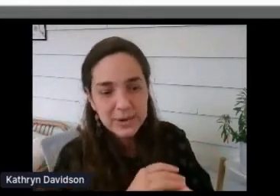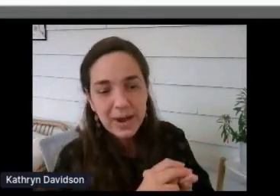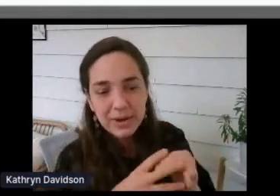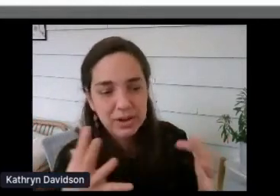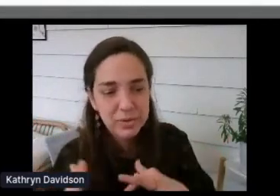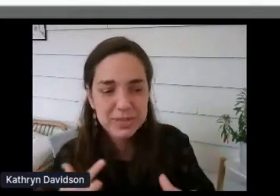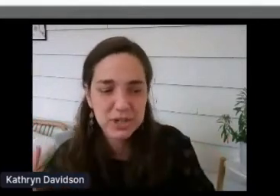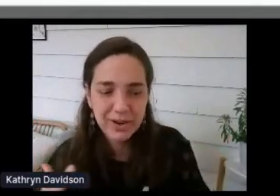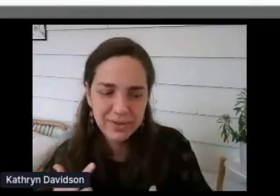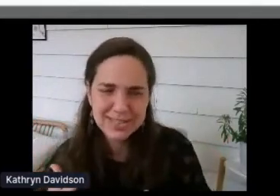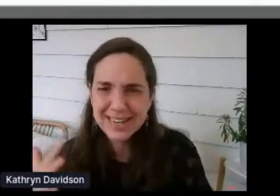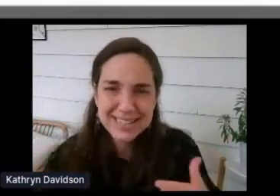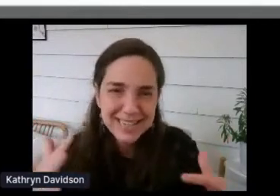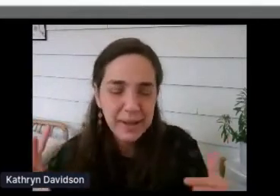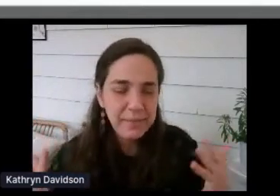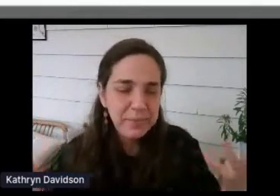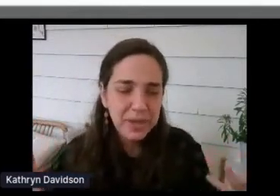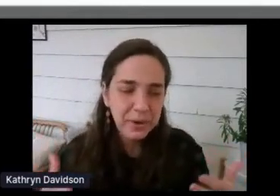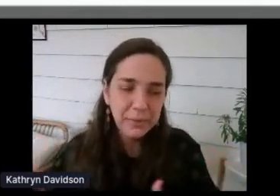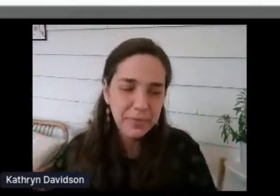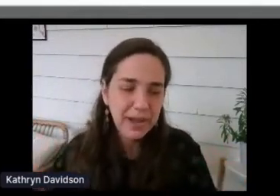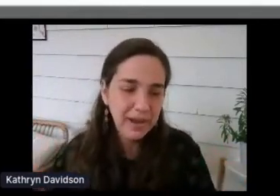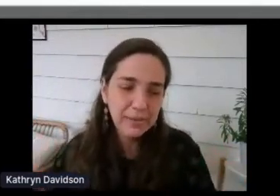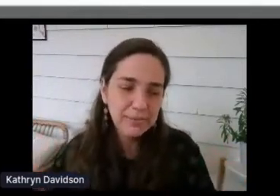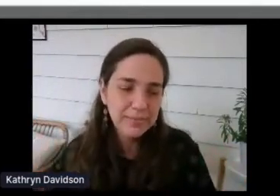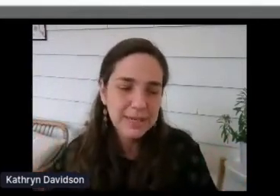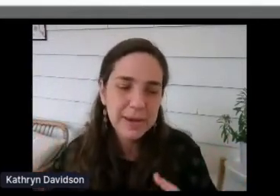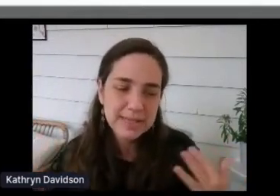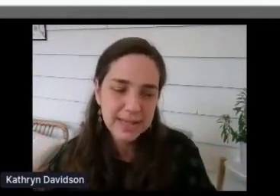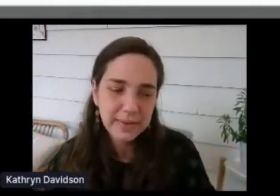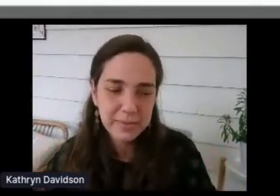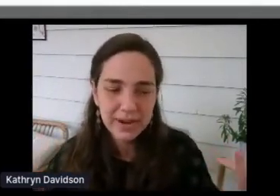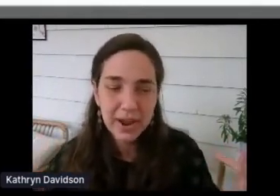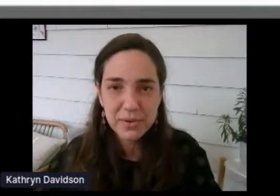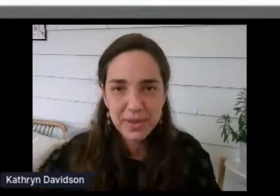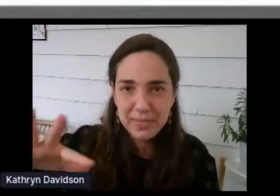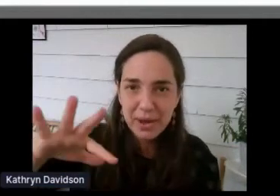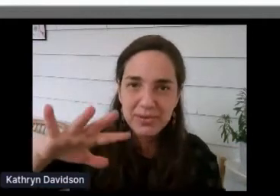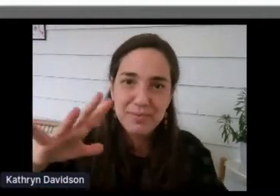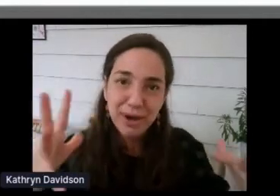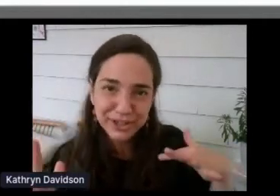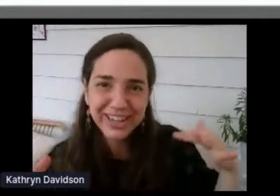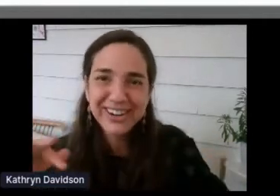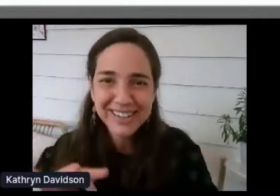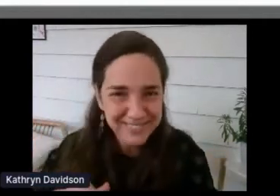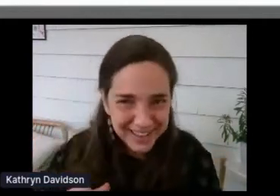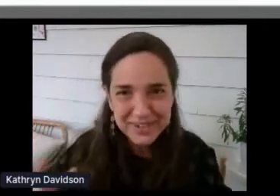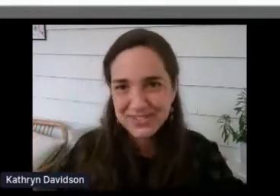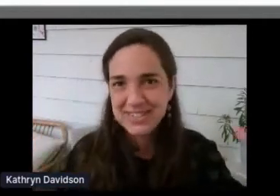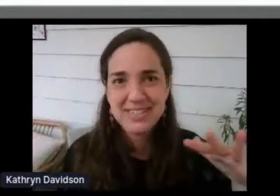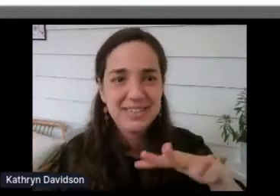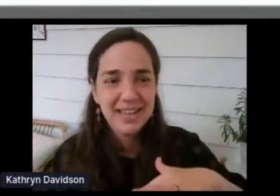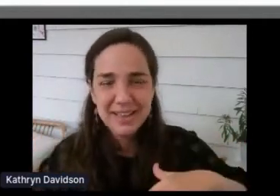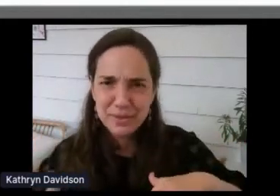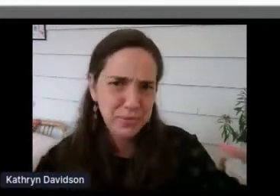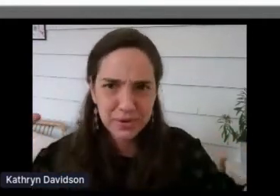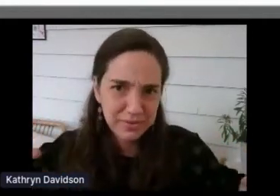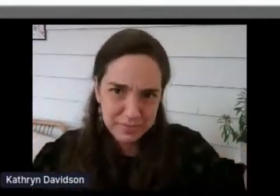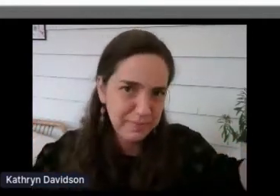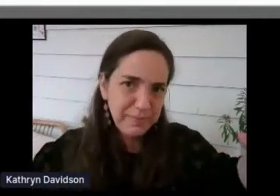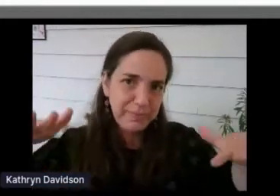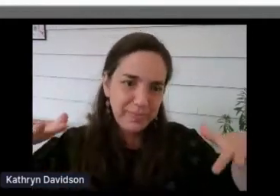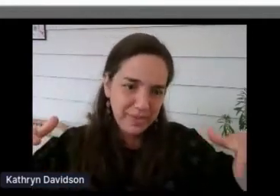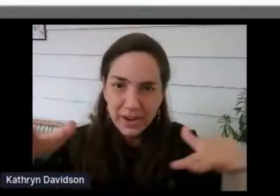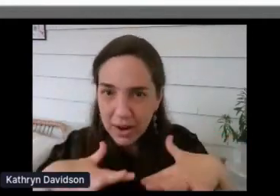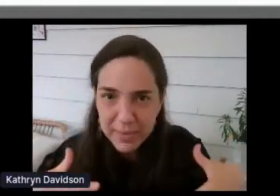right? So how it contributes to reference. And I can see, it depends a little bit on how you think about the modularity of language versus sort